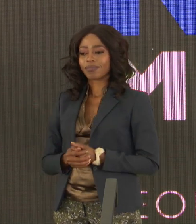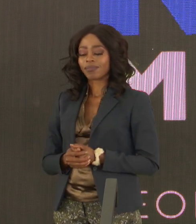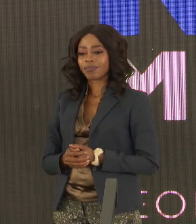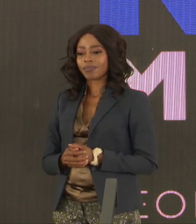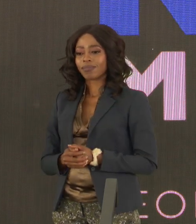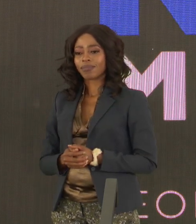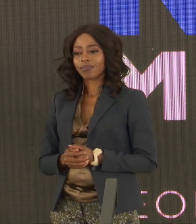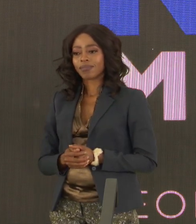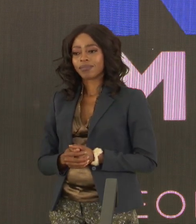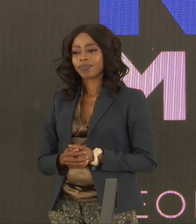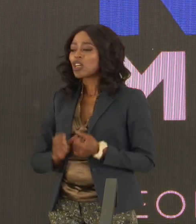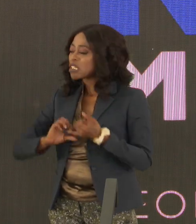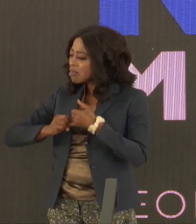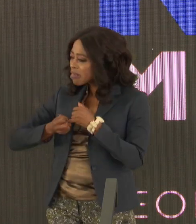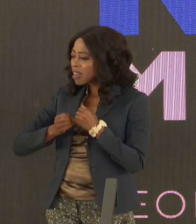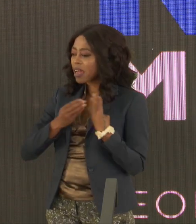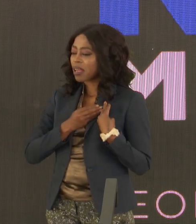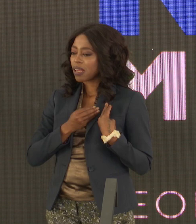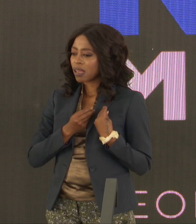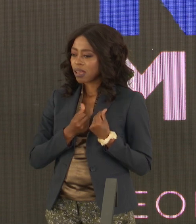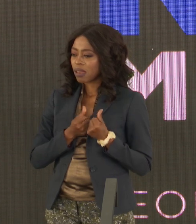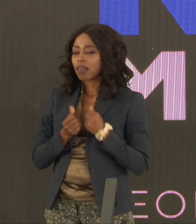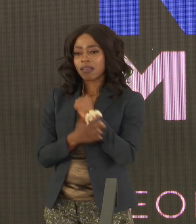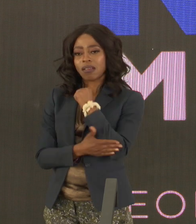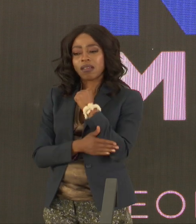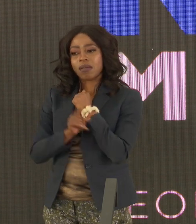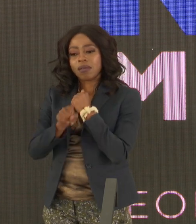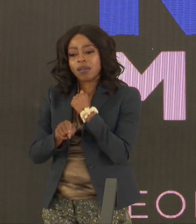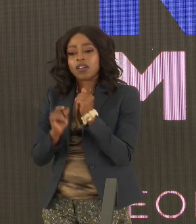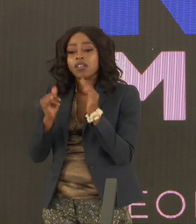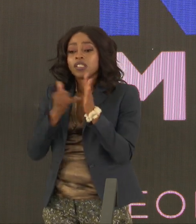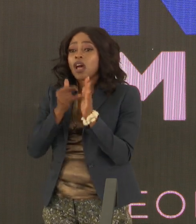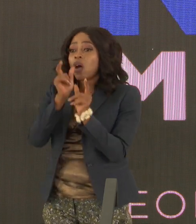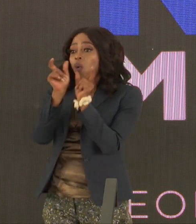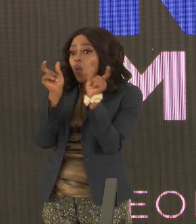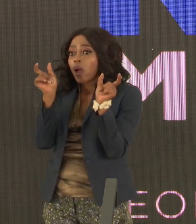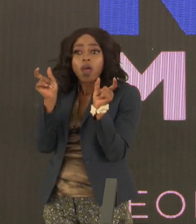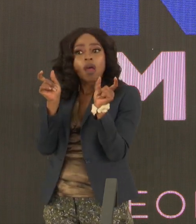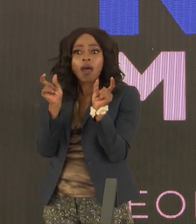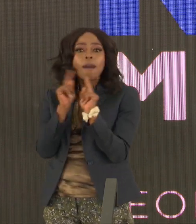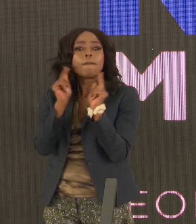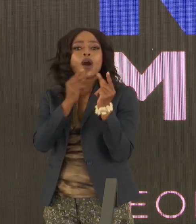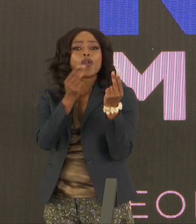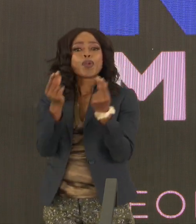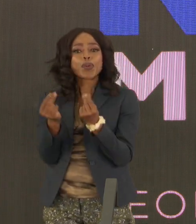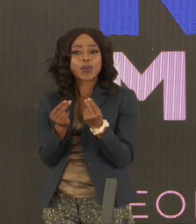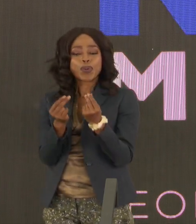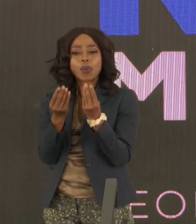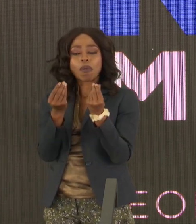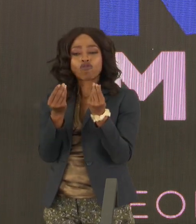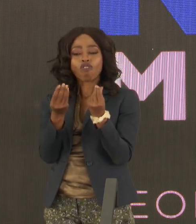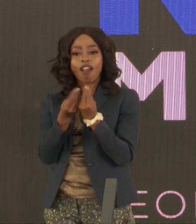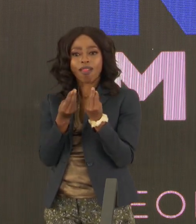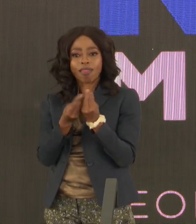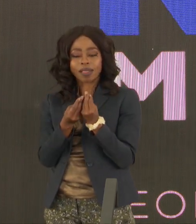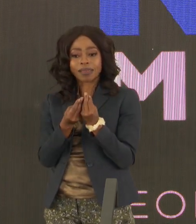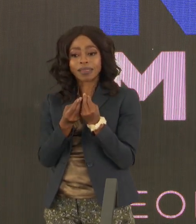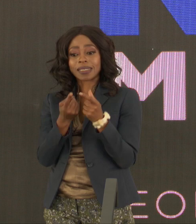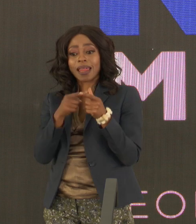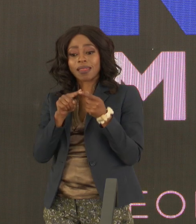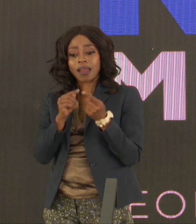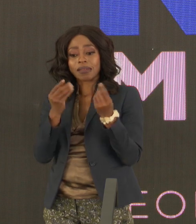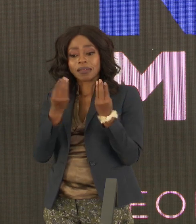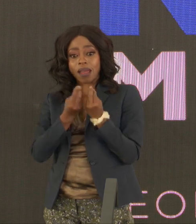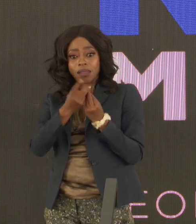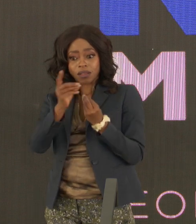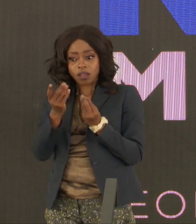We must try to heal the country, not just with words, but by doing material things that repair people's